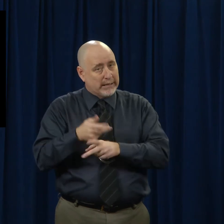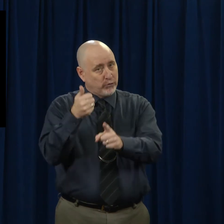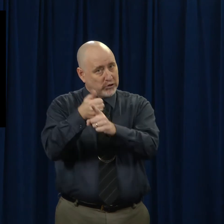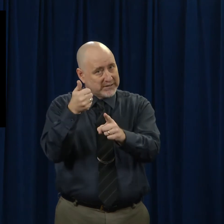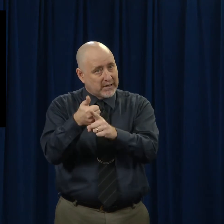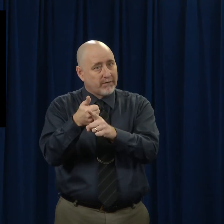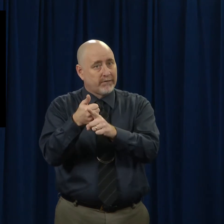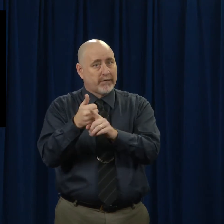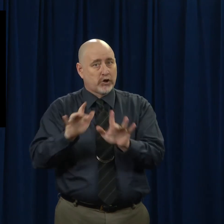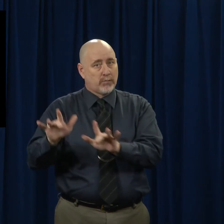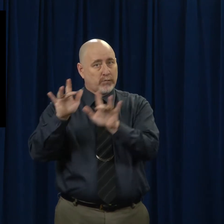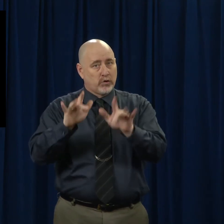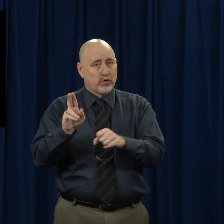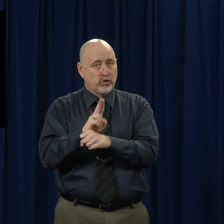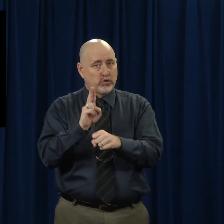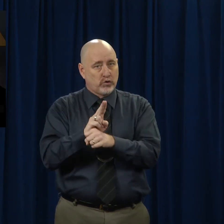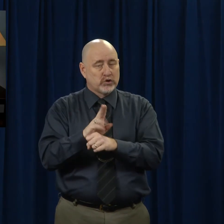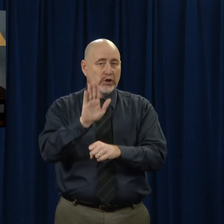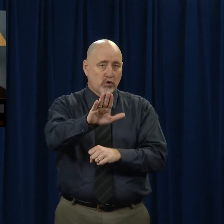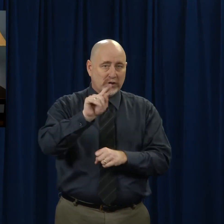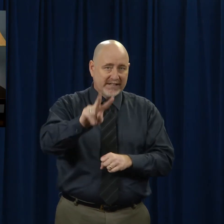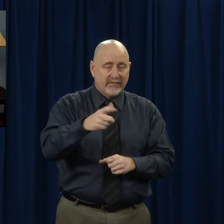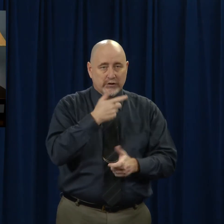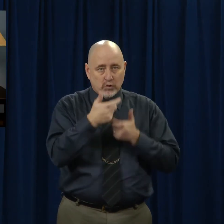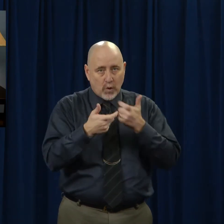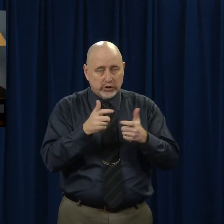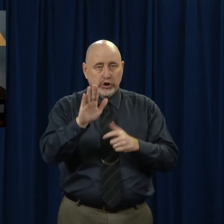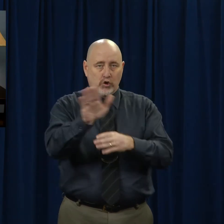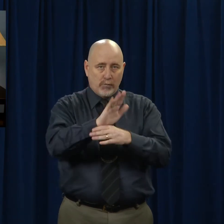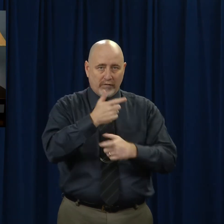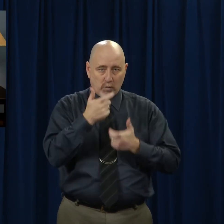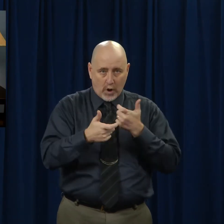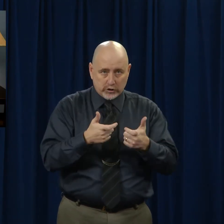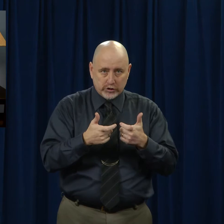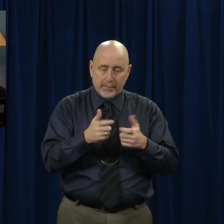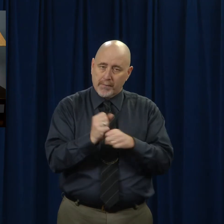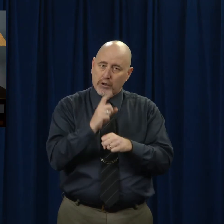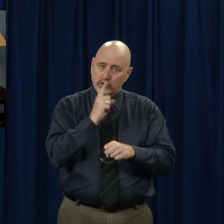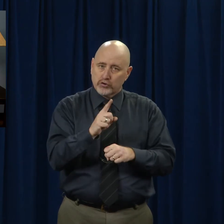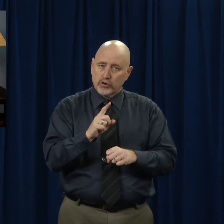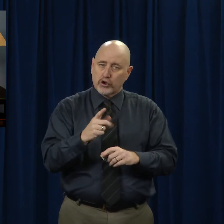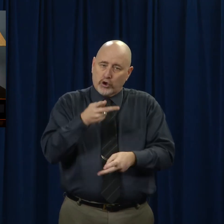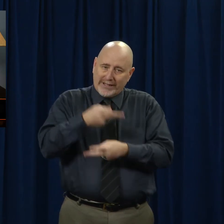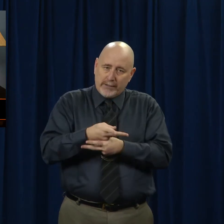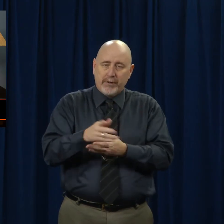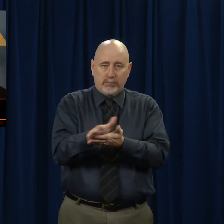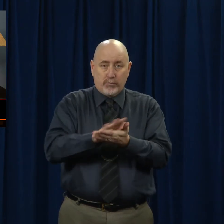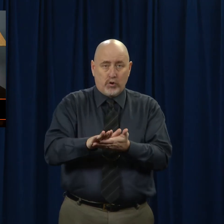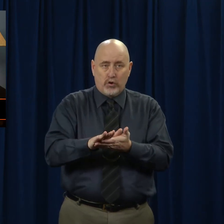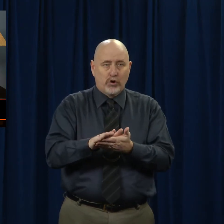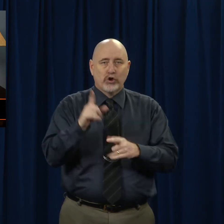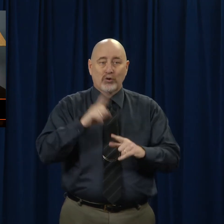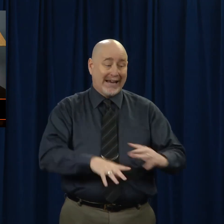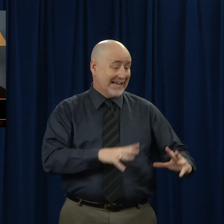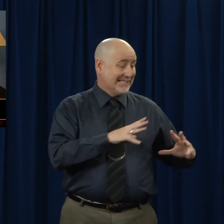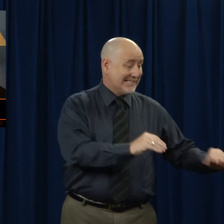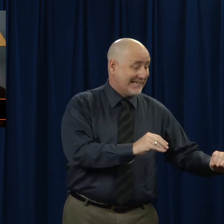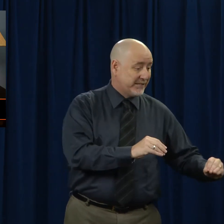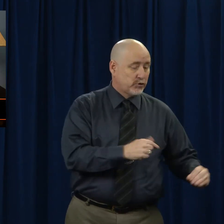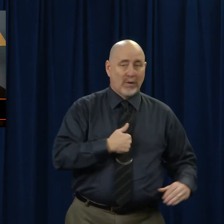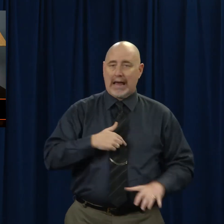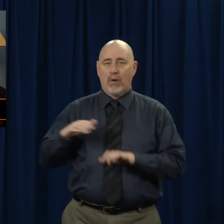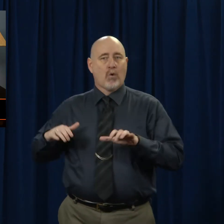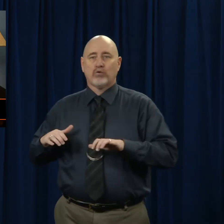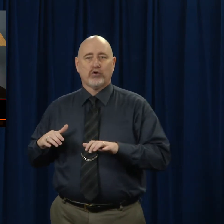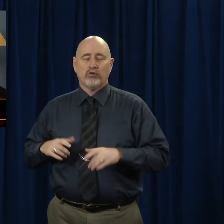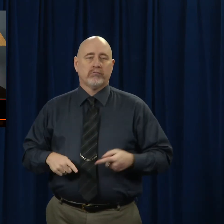keep your computer use and your television watching and your movie watching. Be sure that you're keeping pure, because you cannot teach what you will